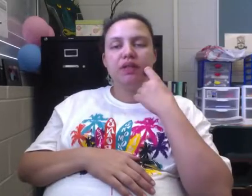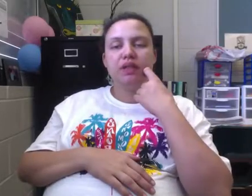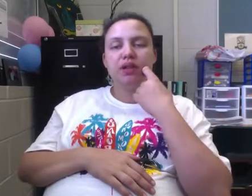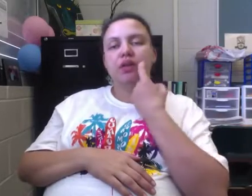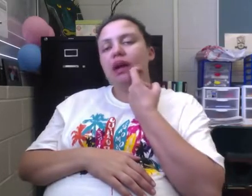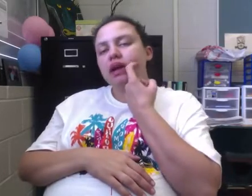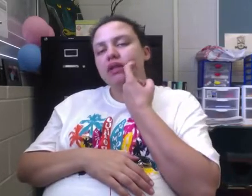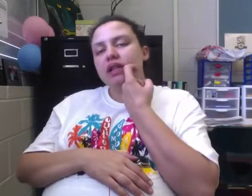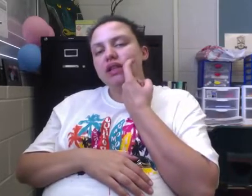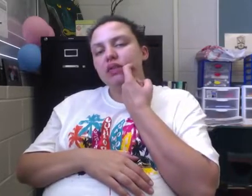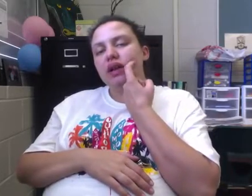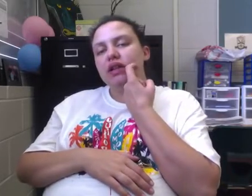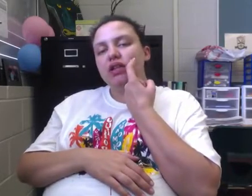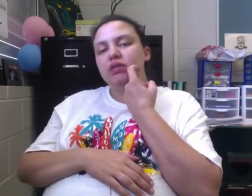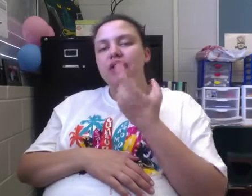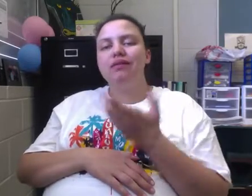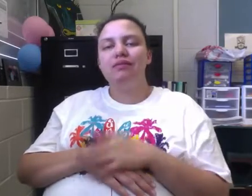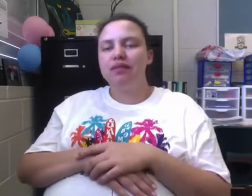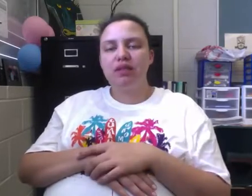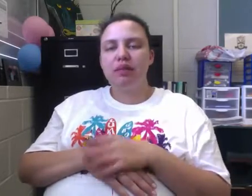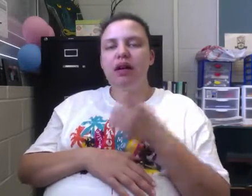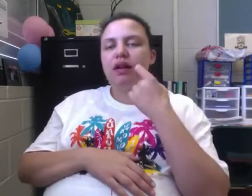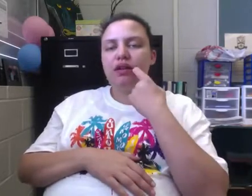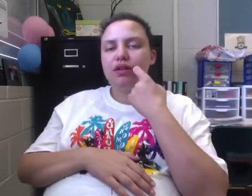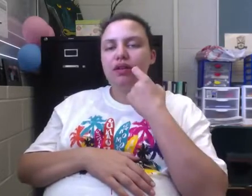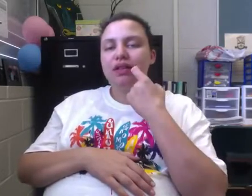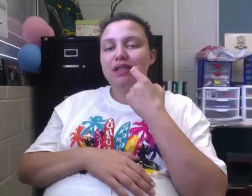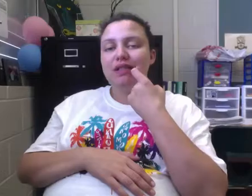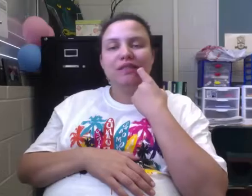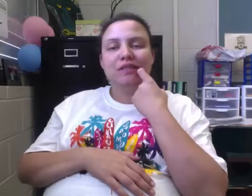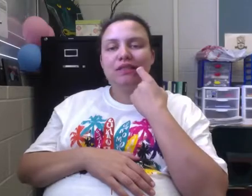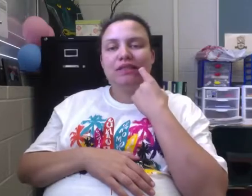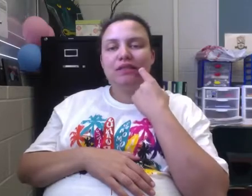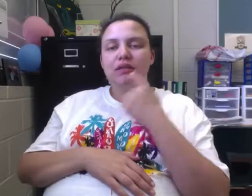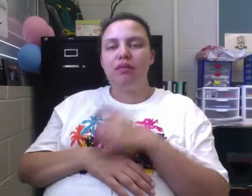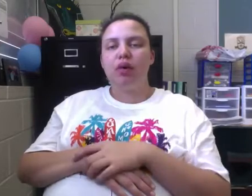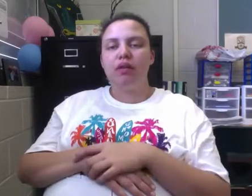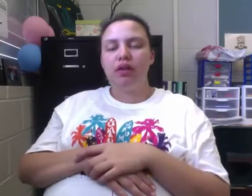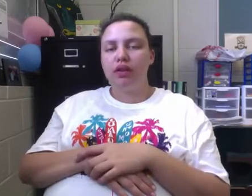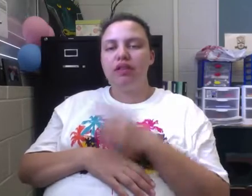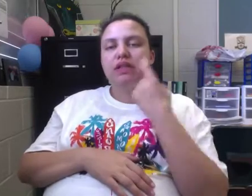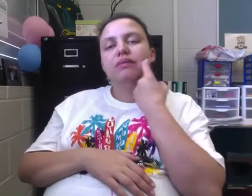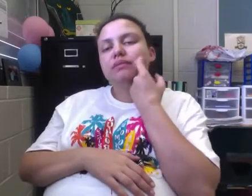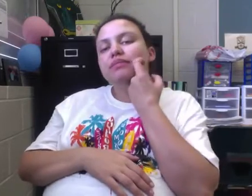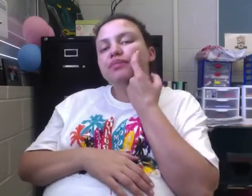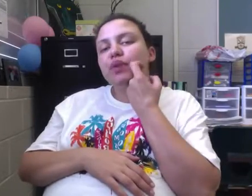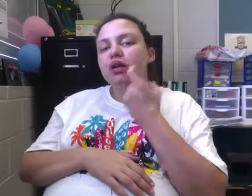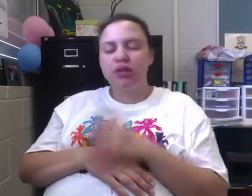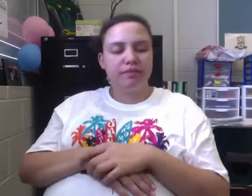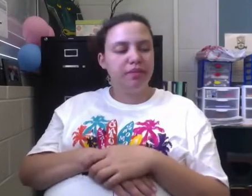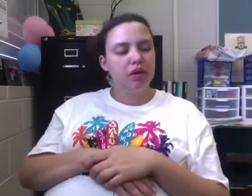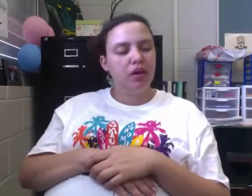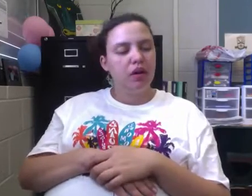Recently, or a little while ago, that's the wiggly cheek one. It doesn't matter. You're going to see more than you're going to see wiggles.